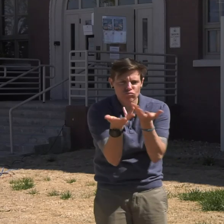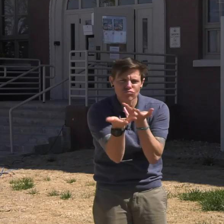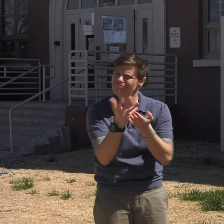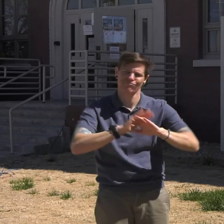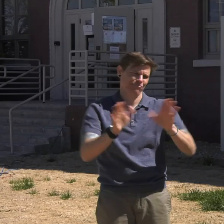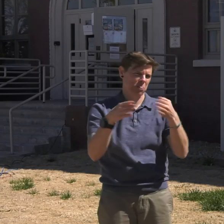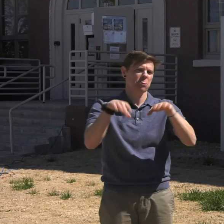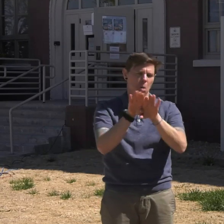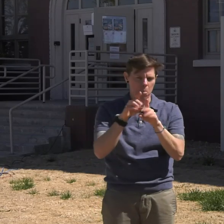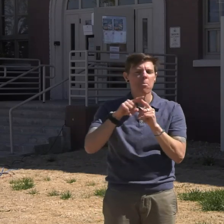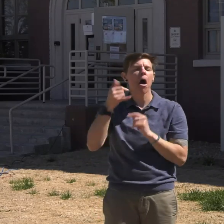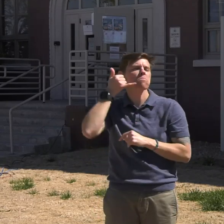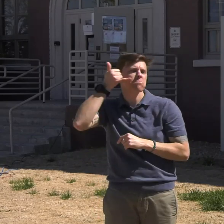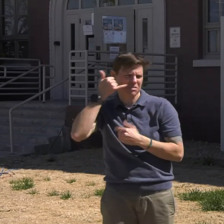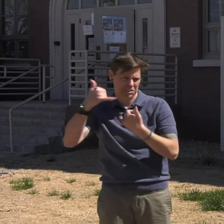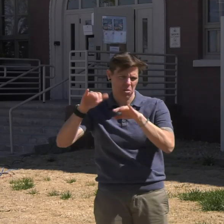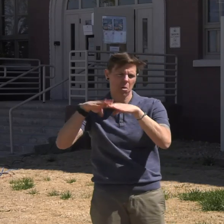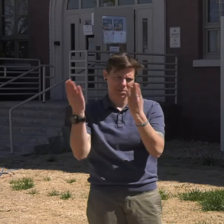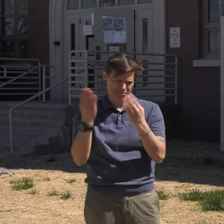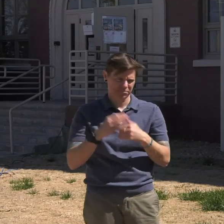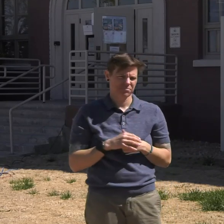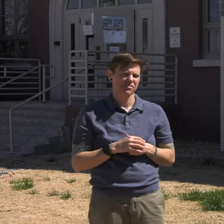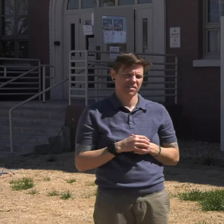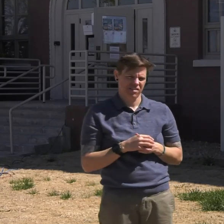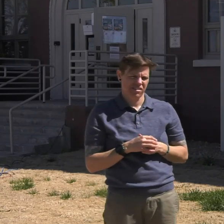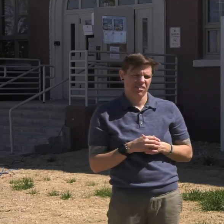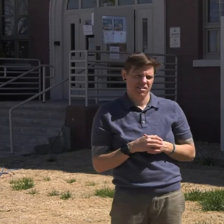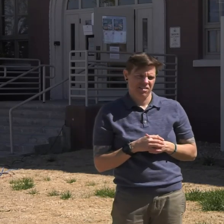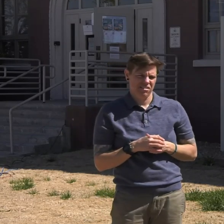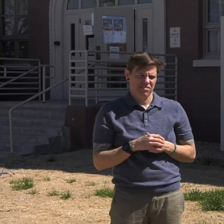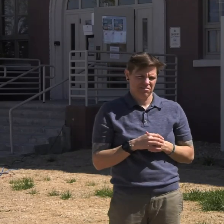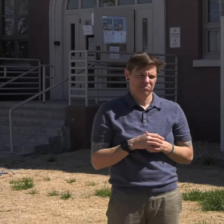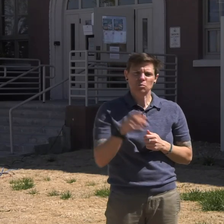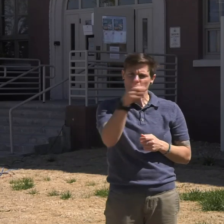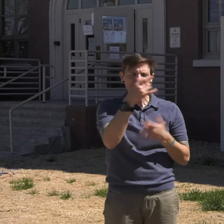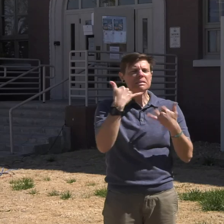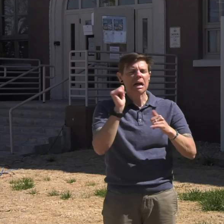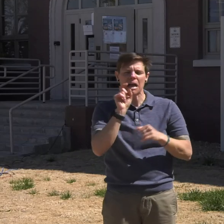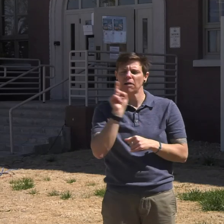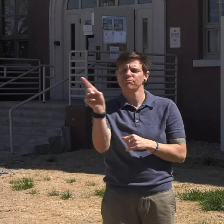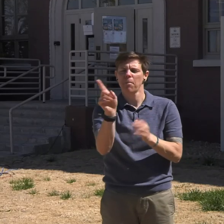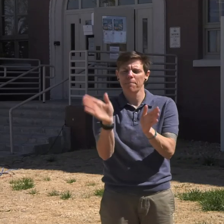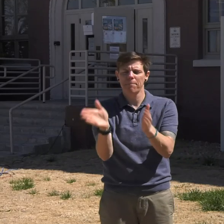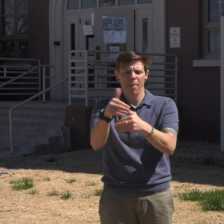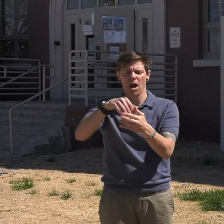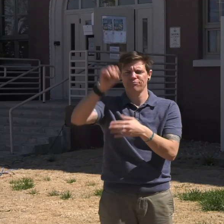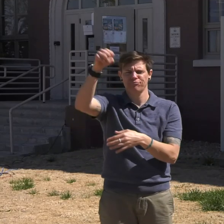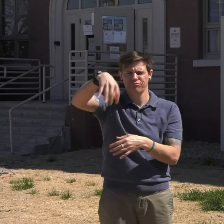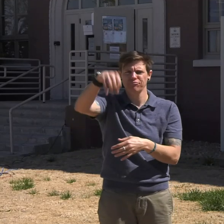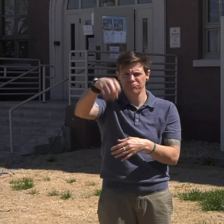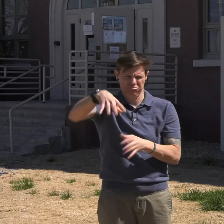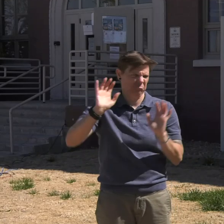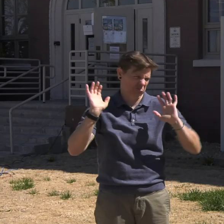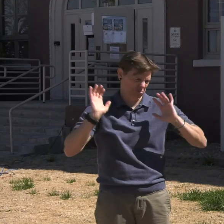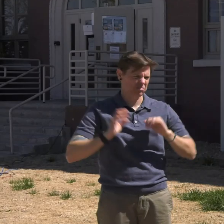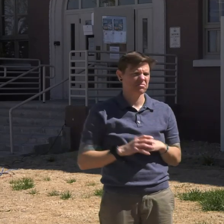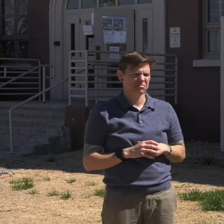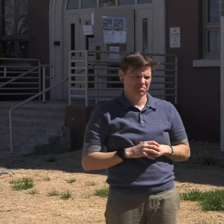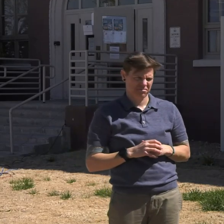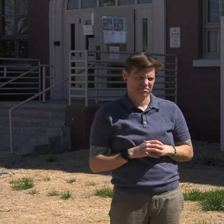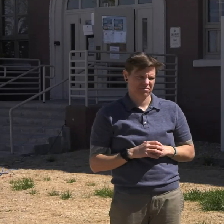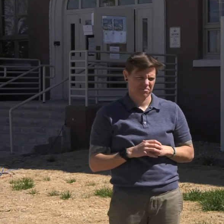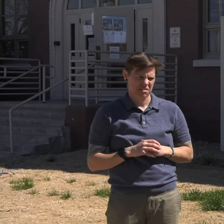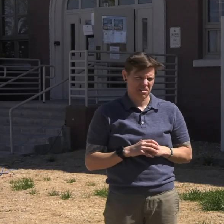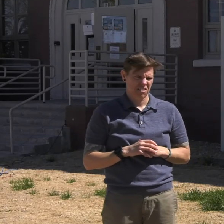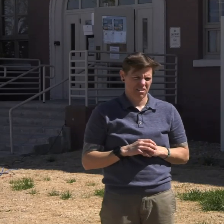Dropbox program where if you do have to drop off documents, you drop them off and they'll still be able to be reviewed. So we're going to have more on that tomorrow from